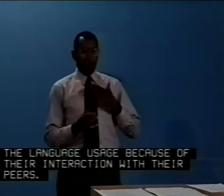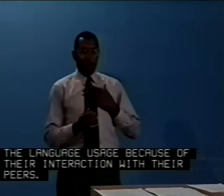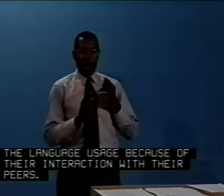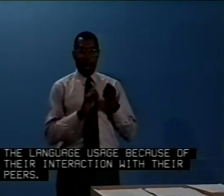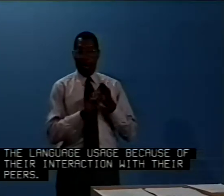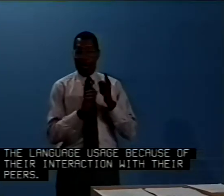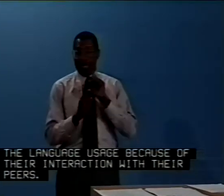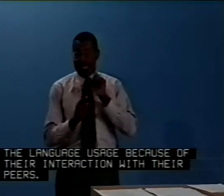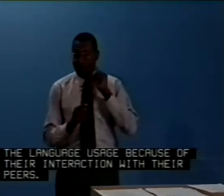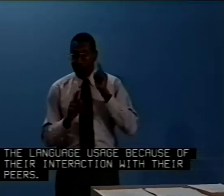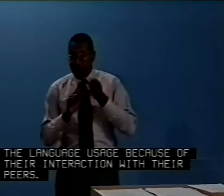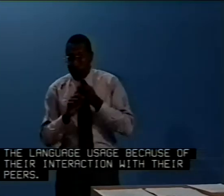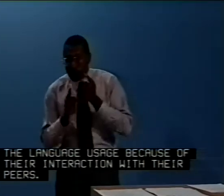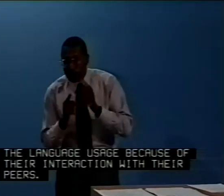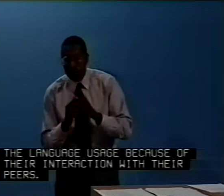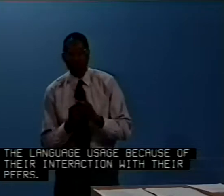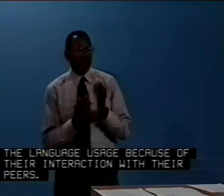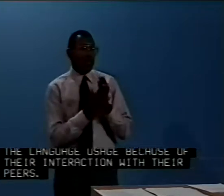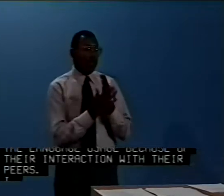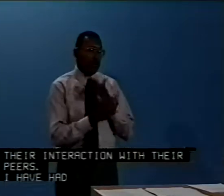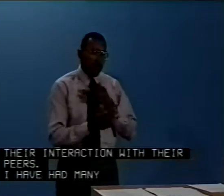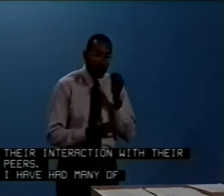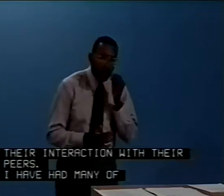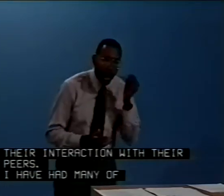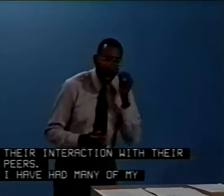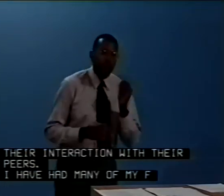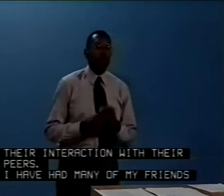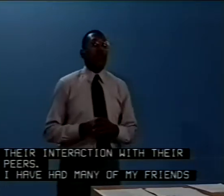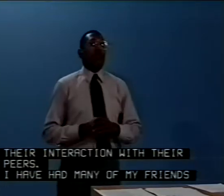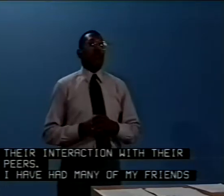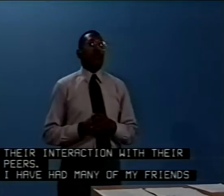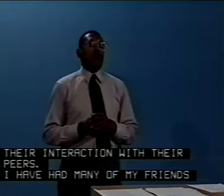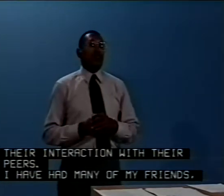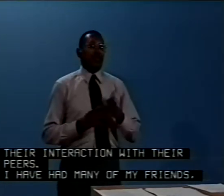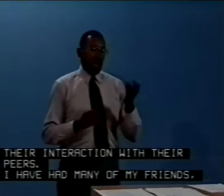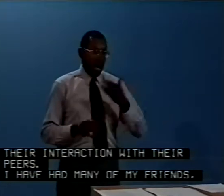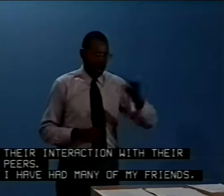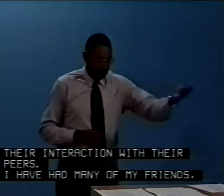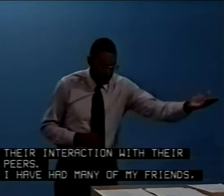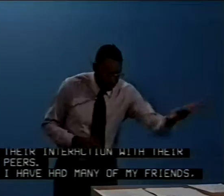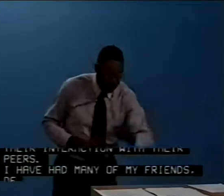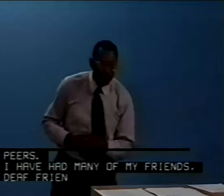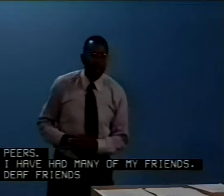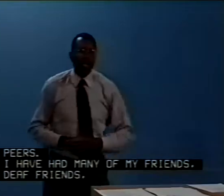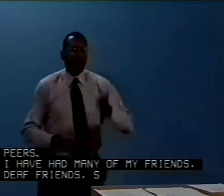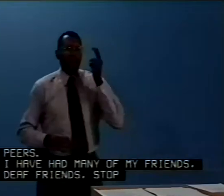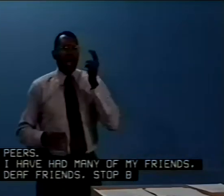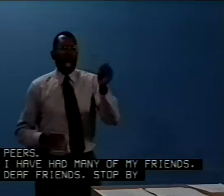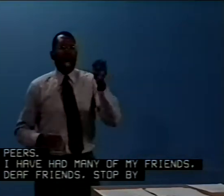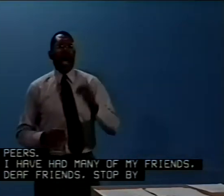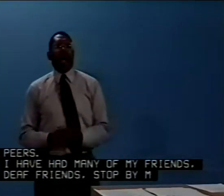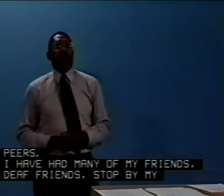I've had many of my friends, deaf friends, stop by my house and I invite them in and they'll say,